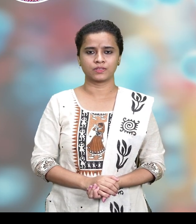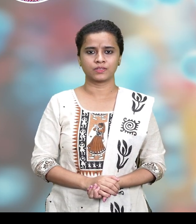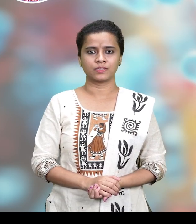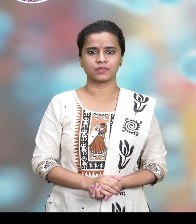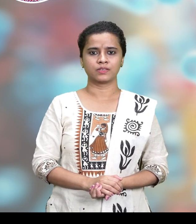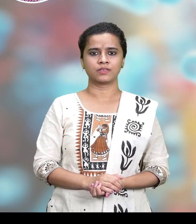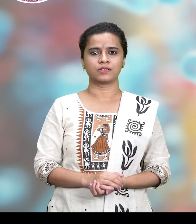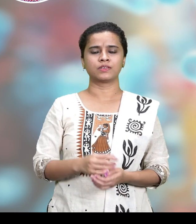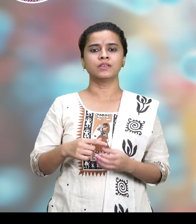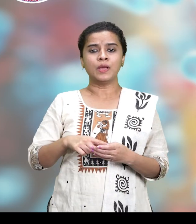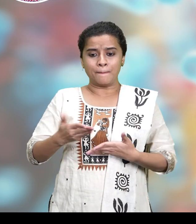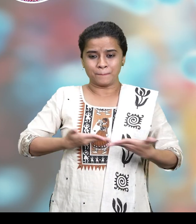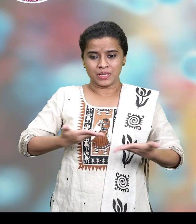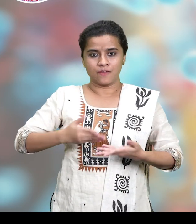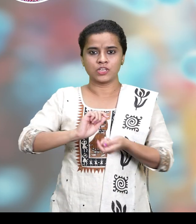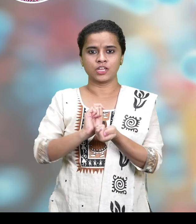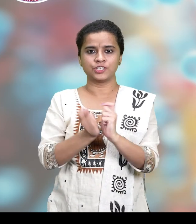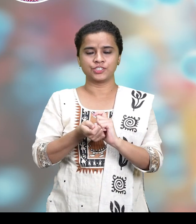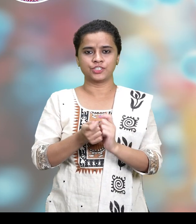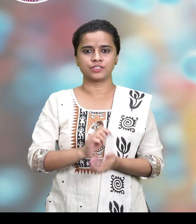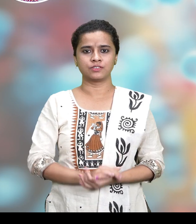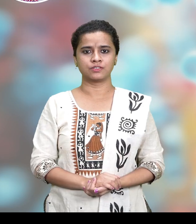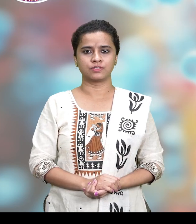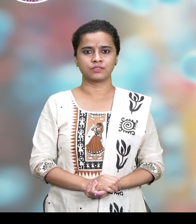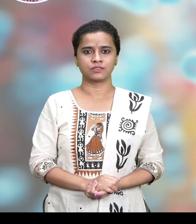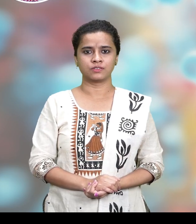exaggerations in behavior,